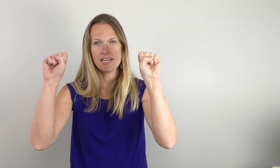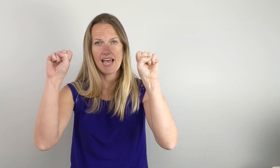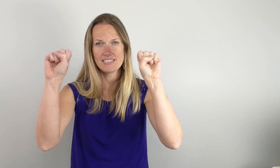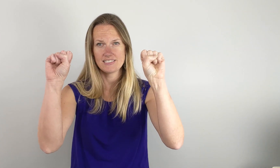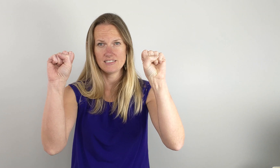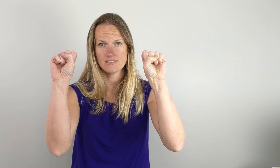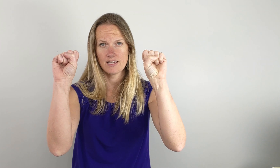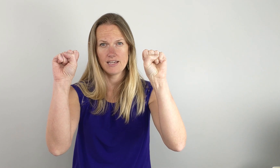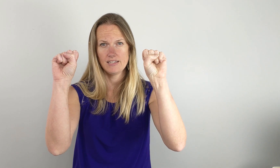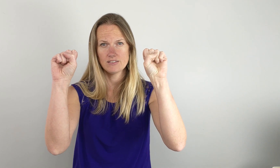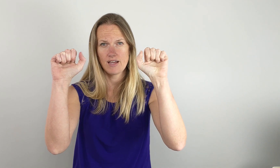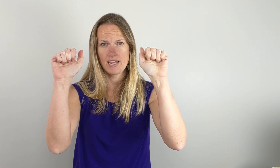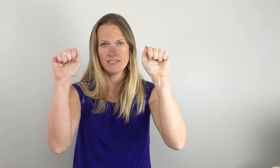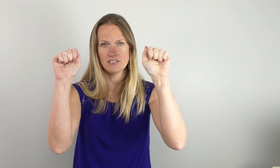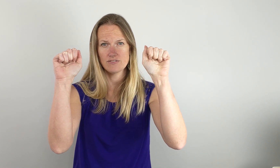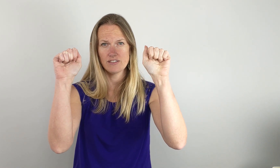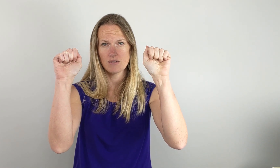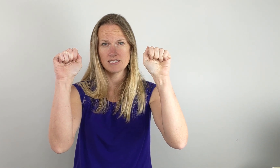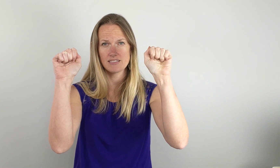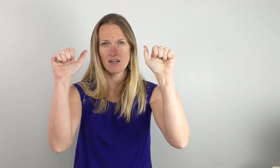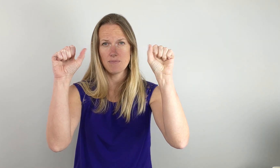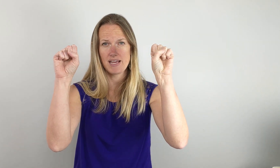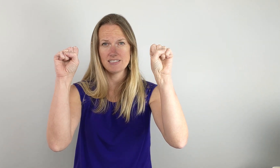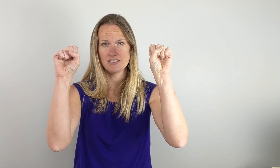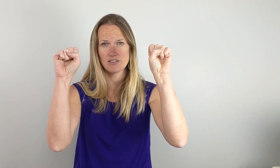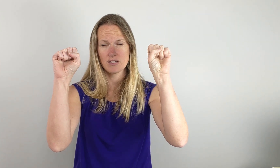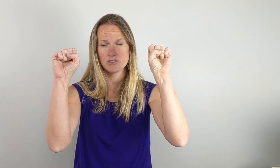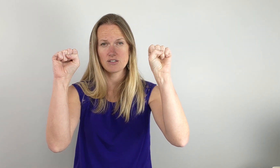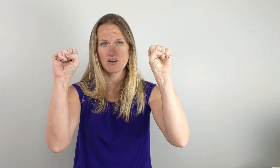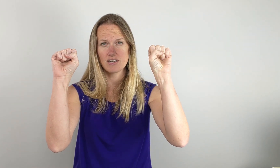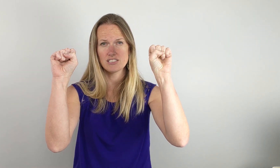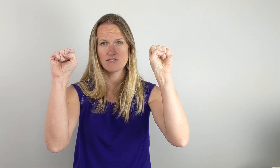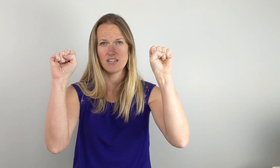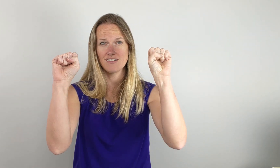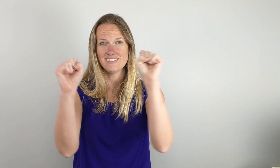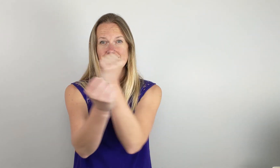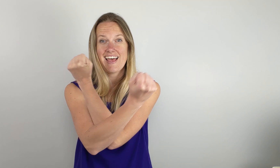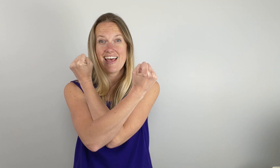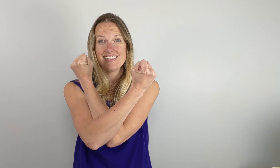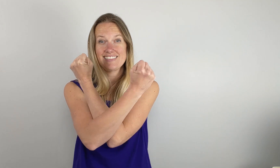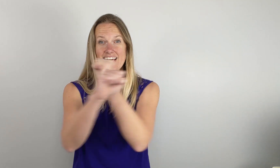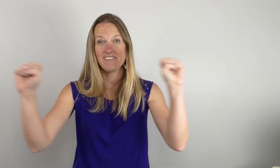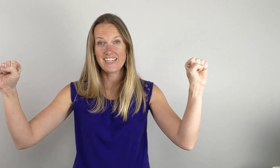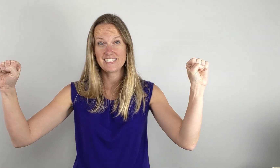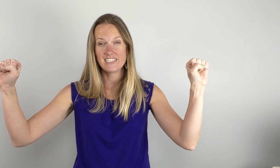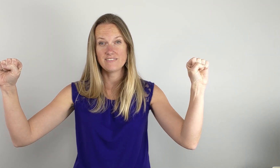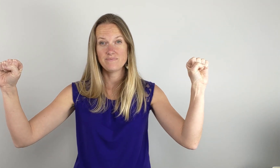making S's, okay? So A's, your thumb is at top. S's, your thumbs are across your fingers. Salvation,